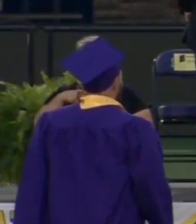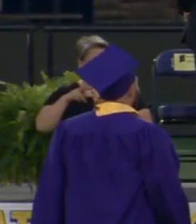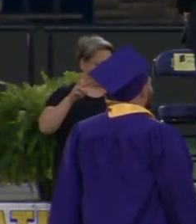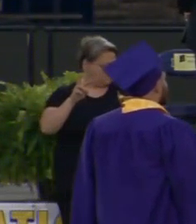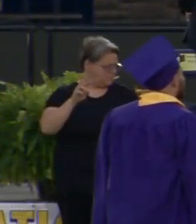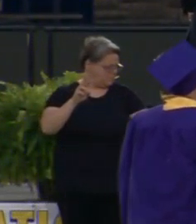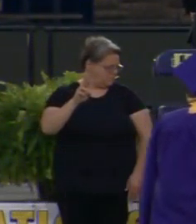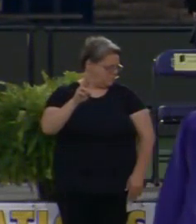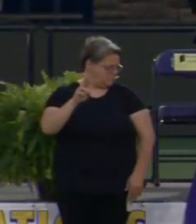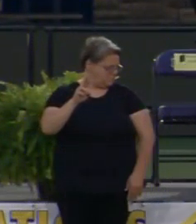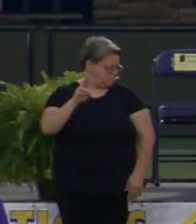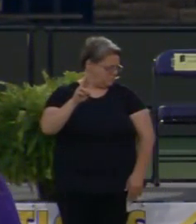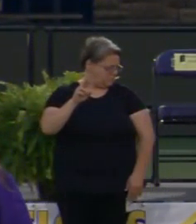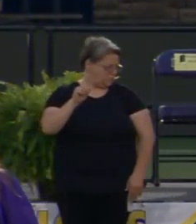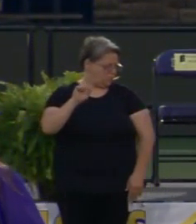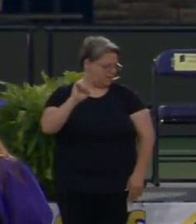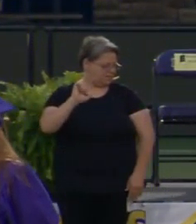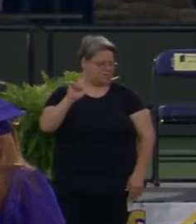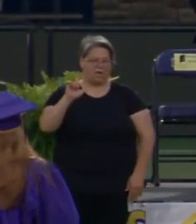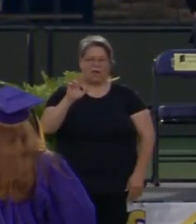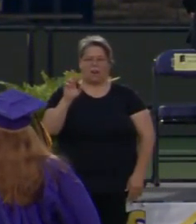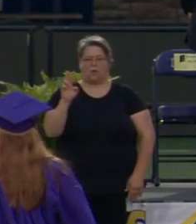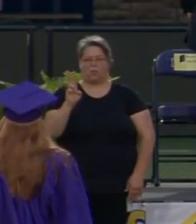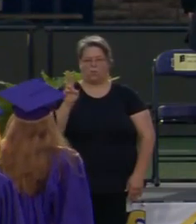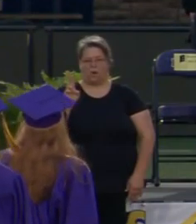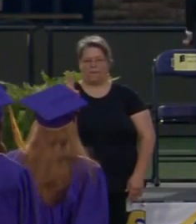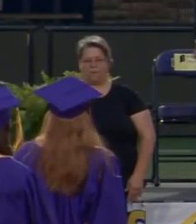Rachel Ramos.